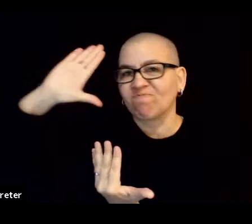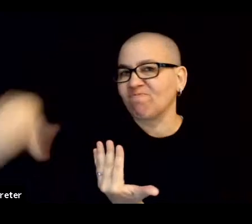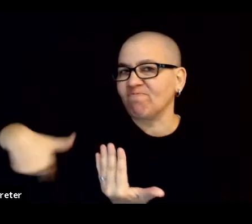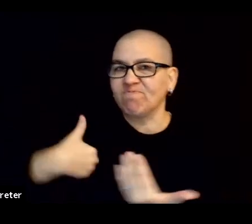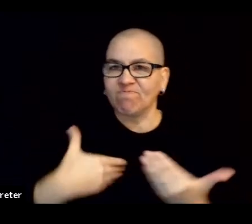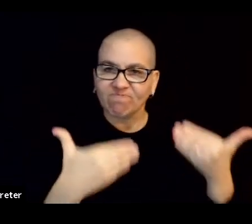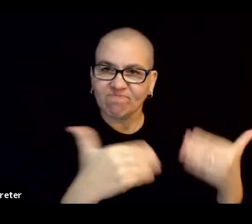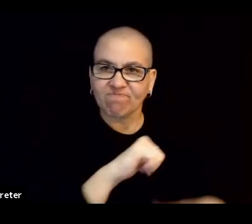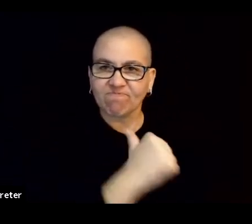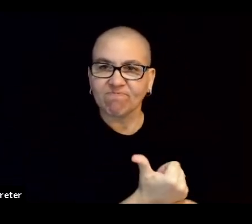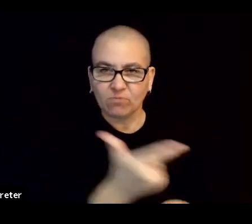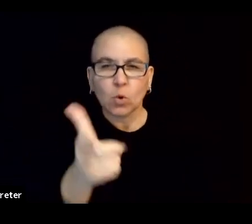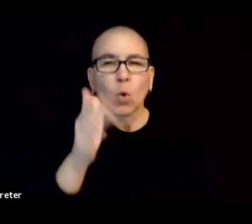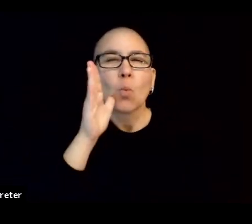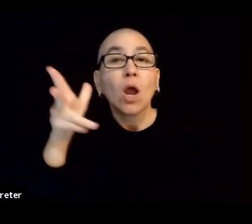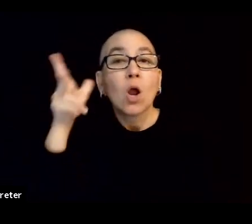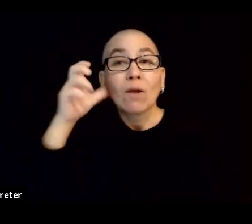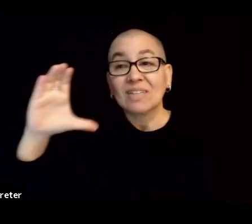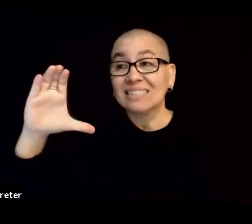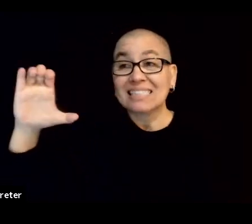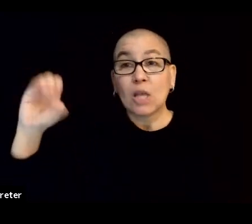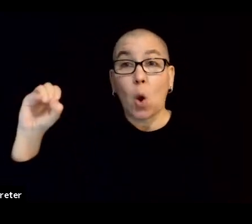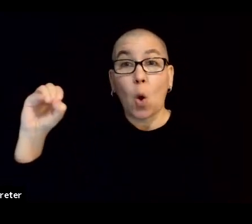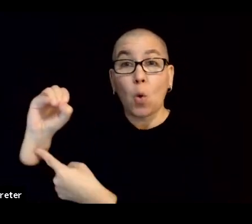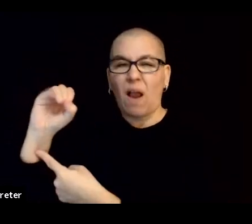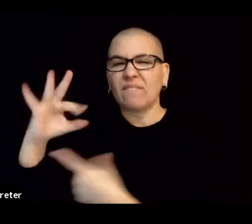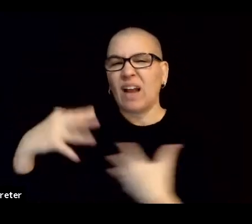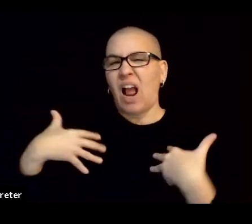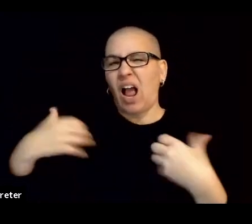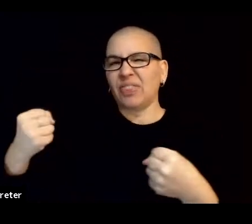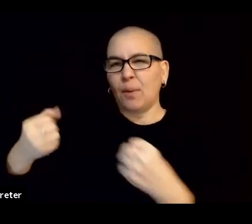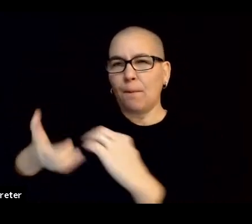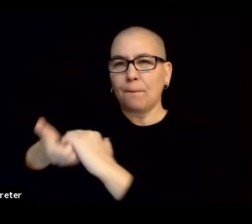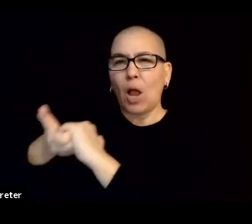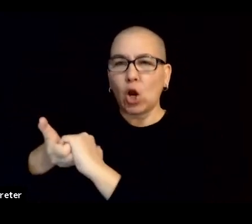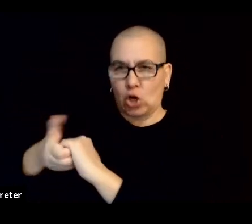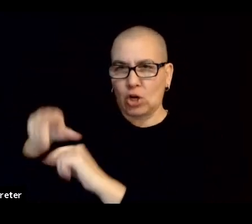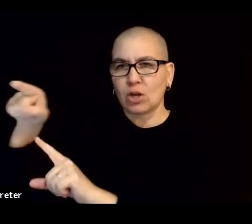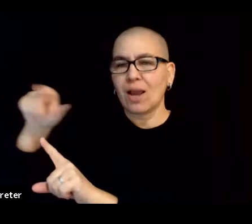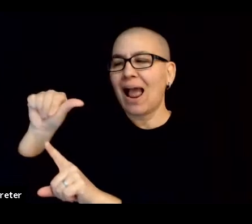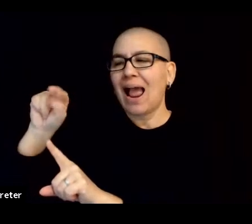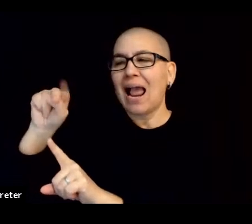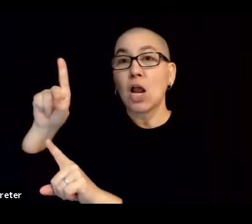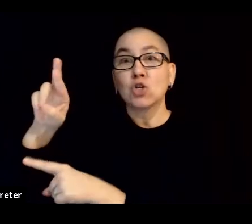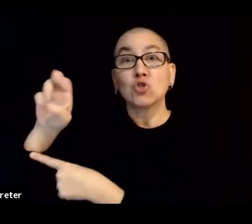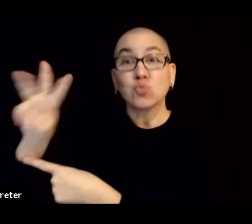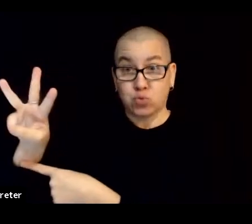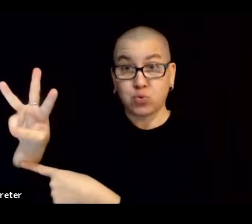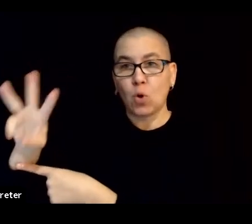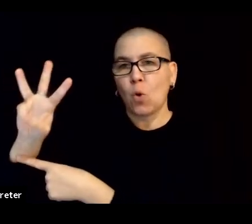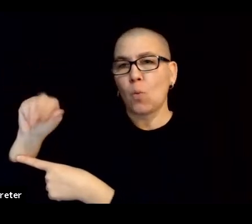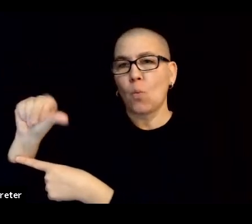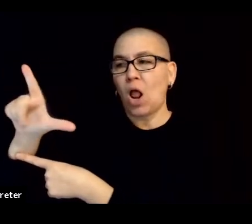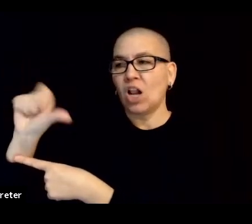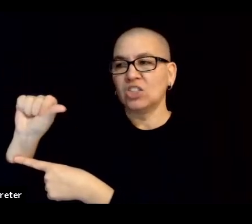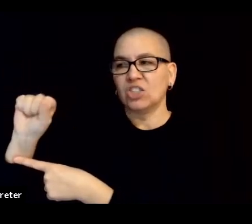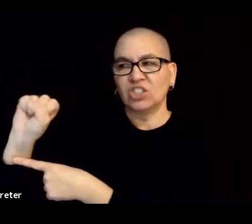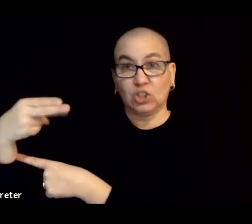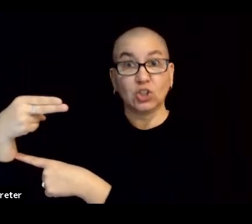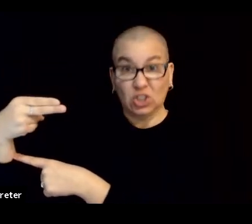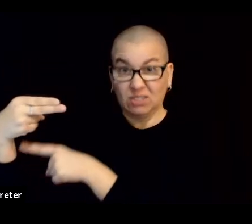our healthcare systems are doing. We also know that in our long-term care and skilled nursing facilities that